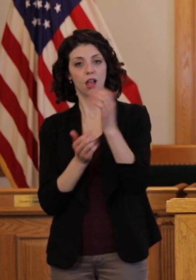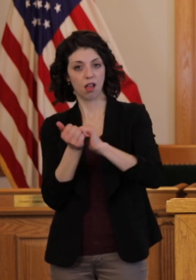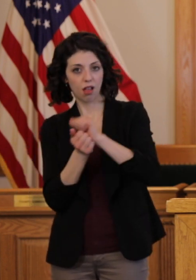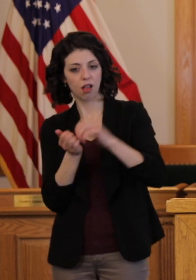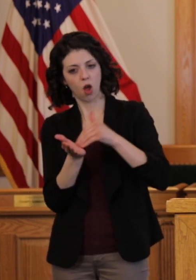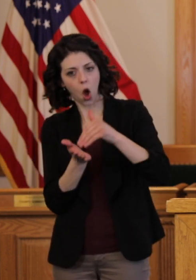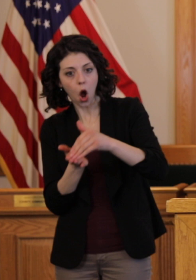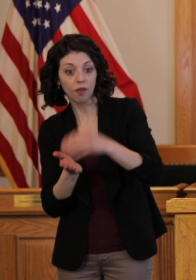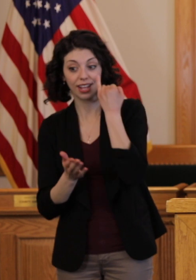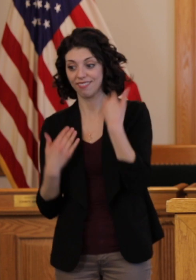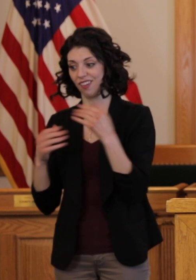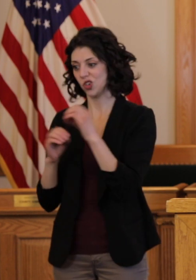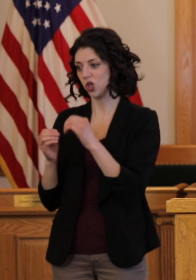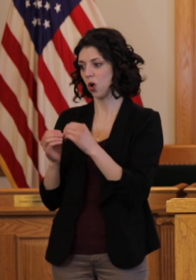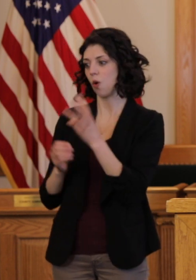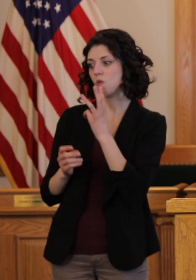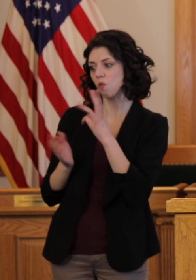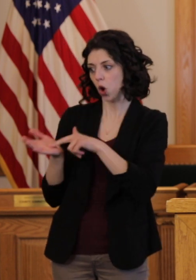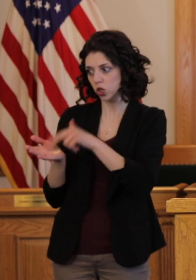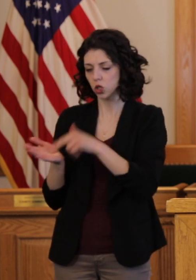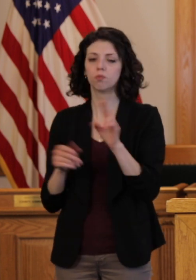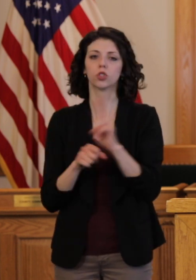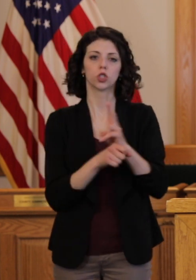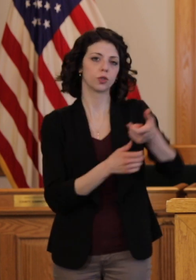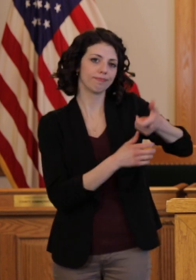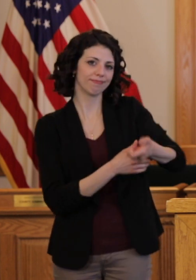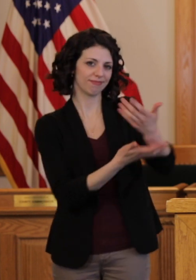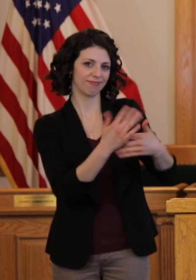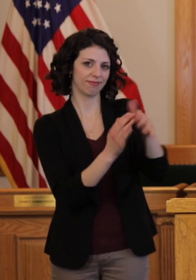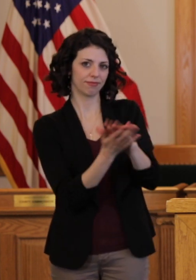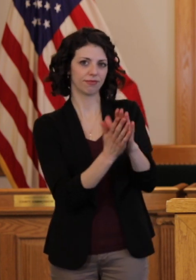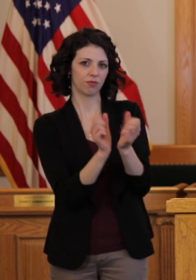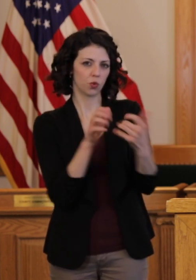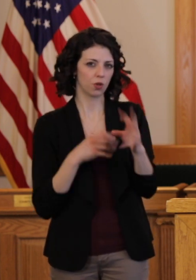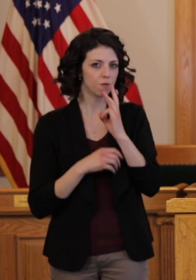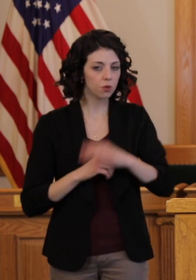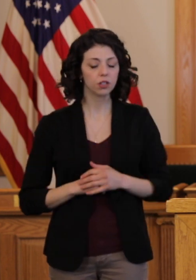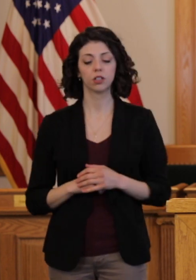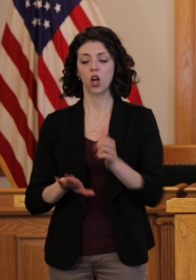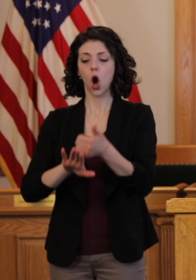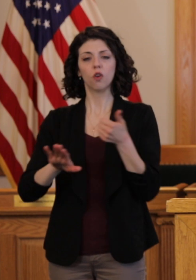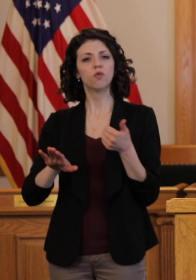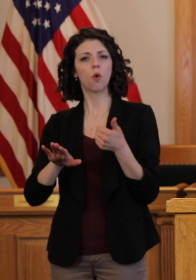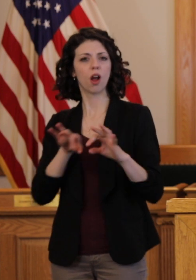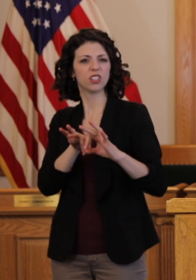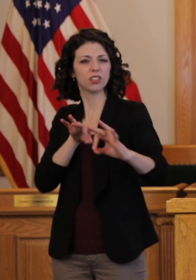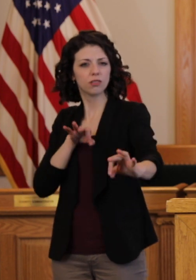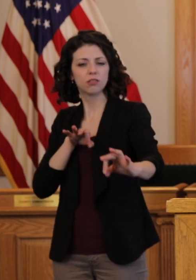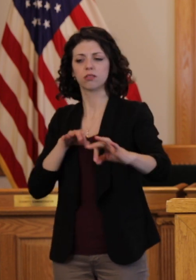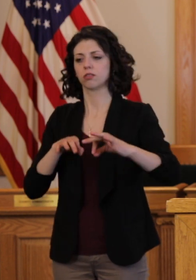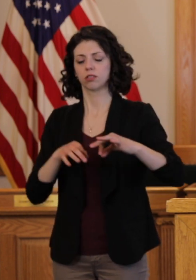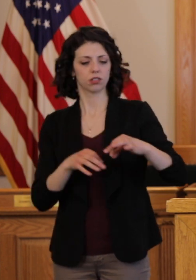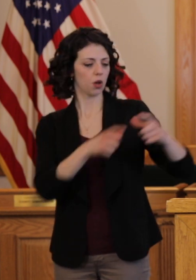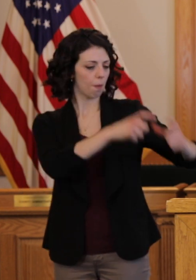hand sanitizer with soap and water are not available. Avoid surfaces that are touched often, such as rails, posts, and